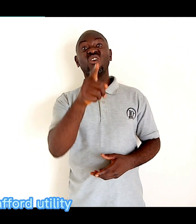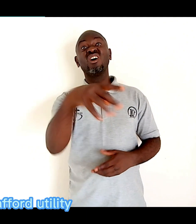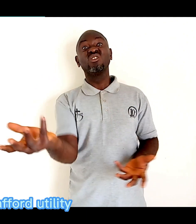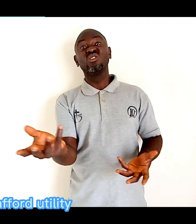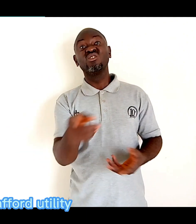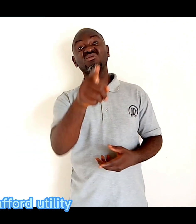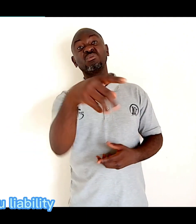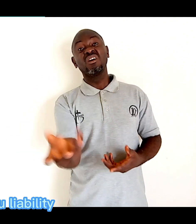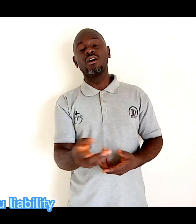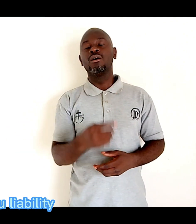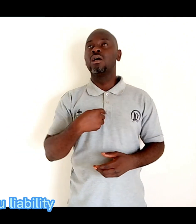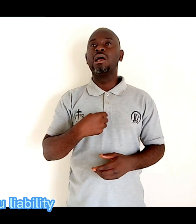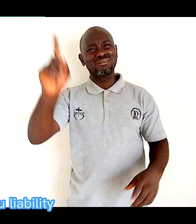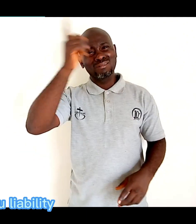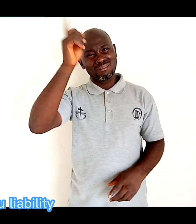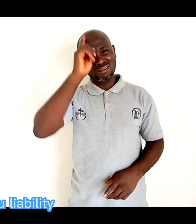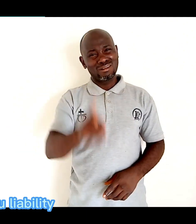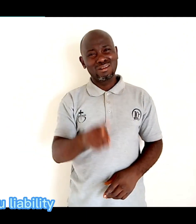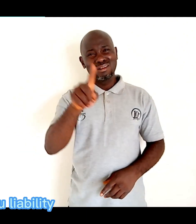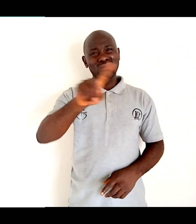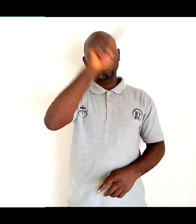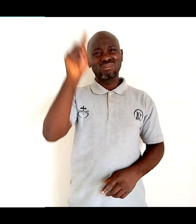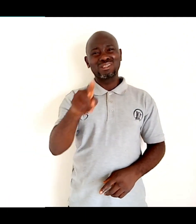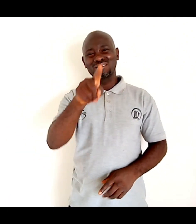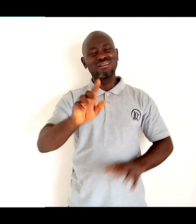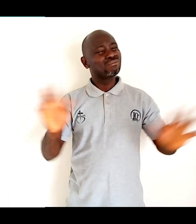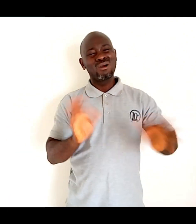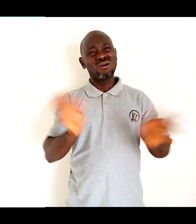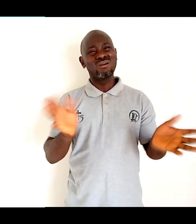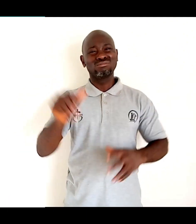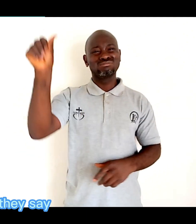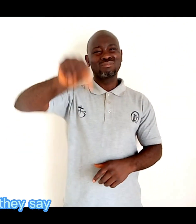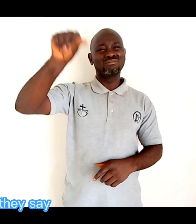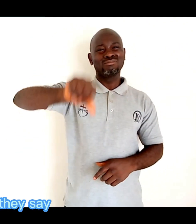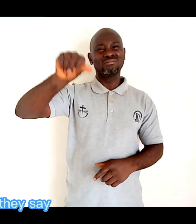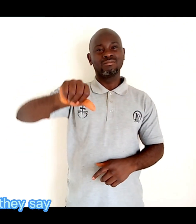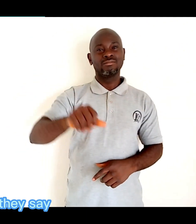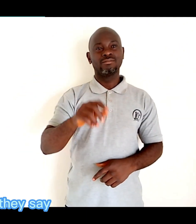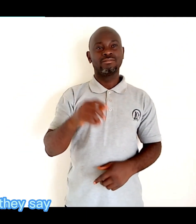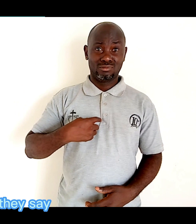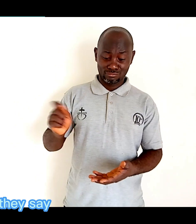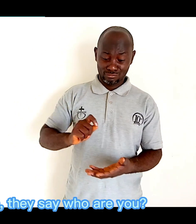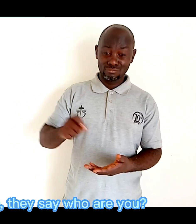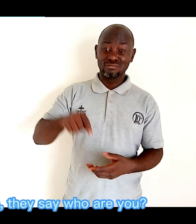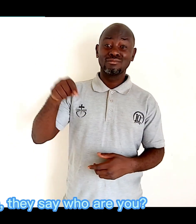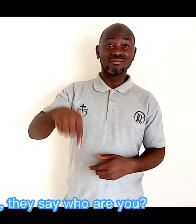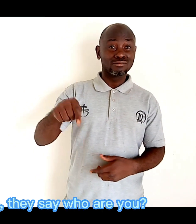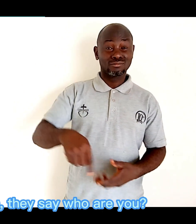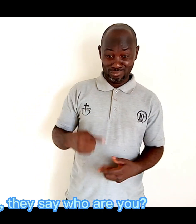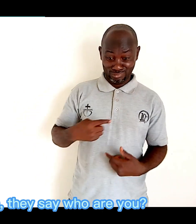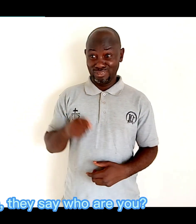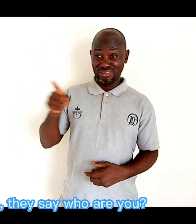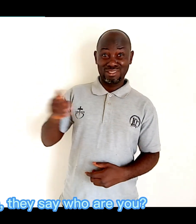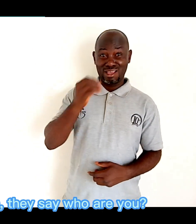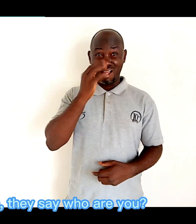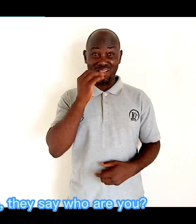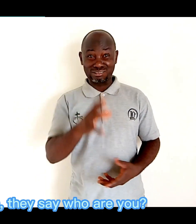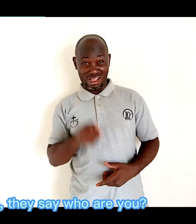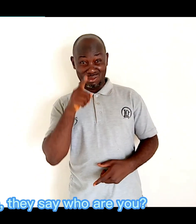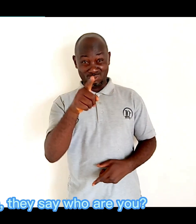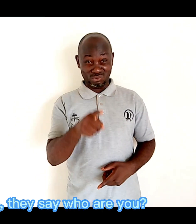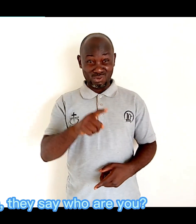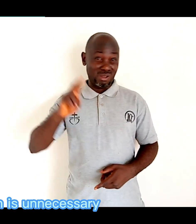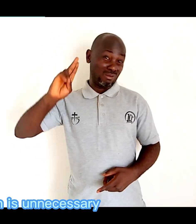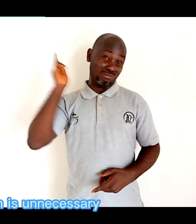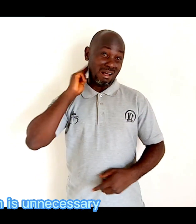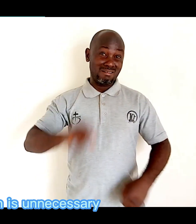even afford utility, so bounce you liability. Who are you, they say. When it's time for admission, they say, who